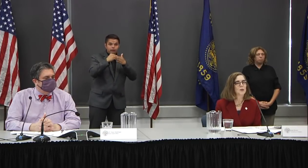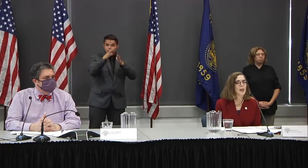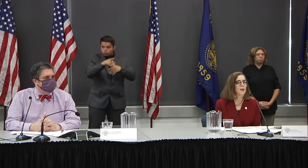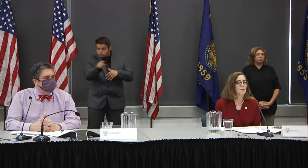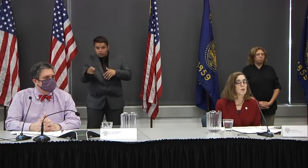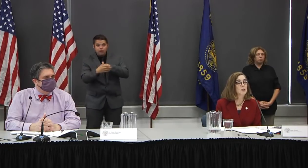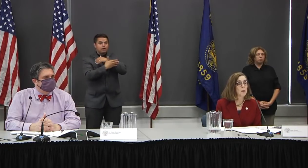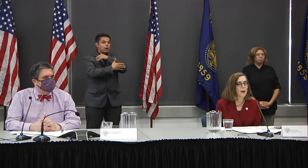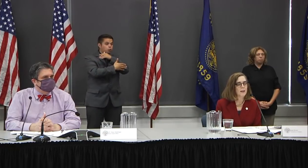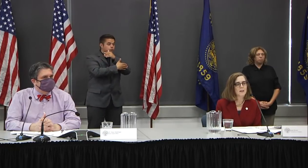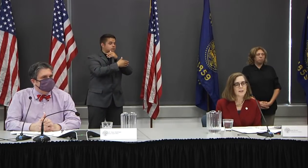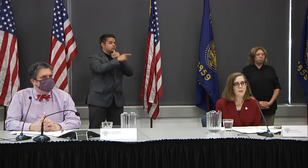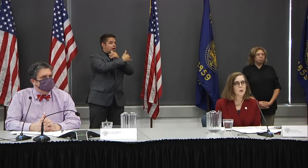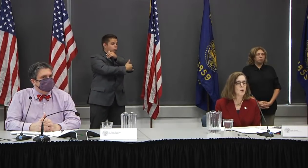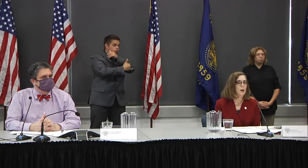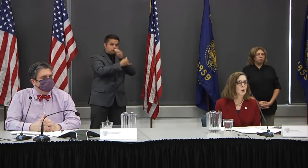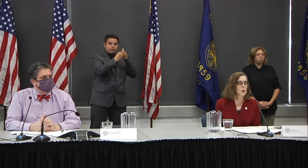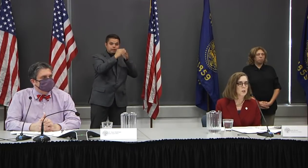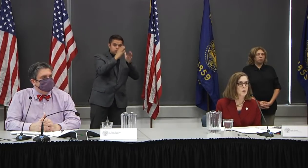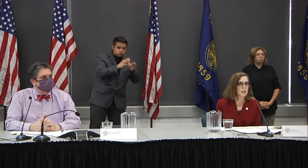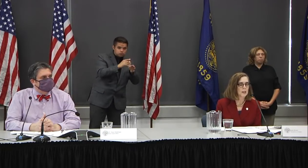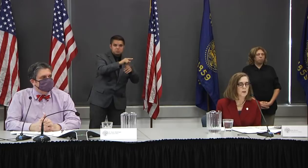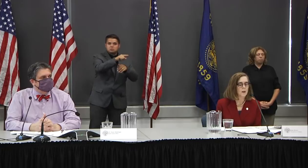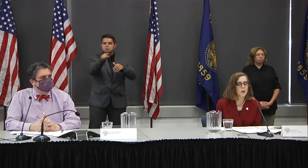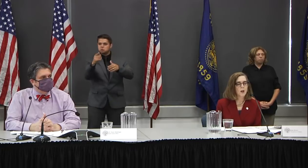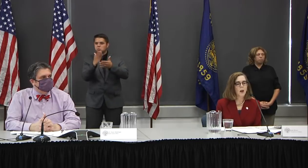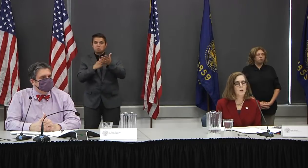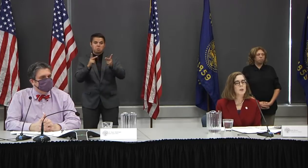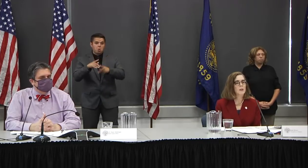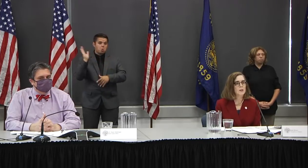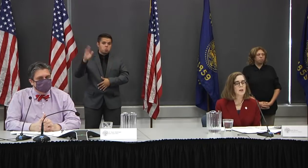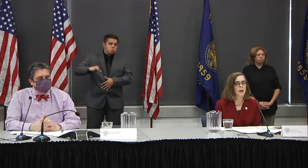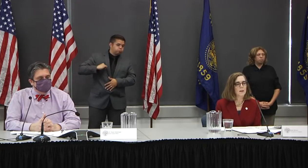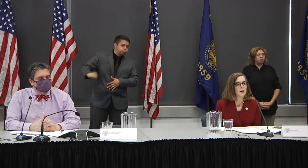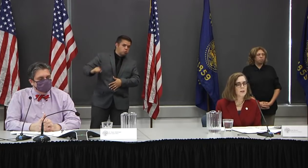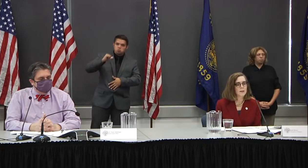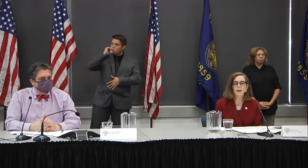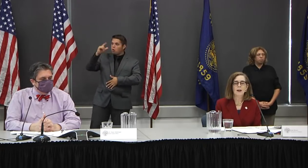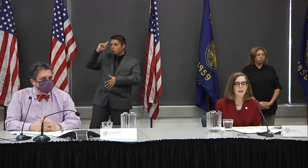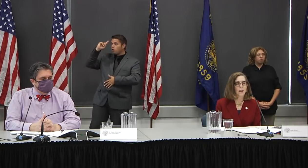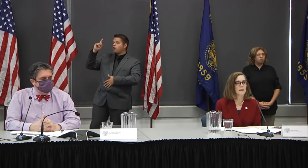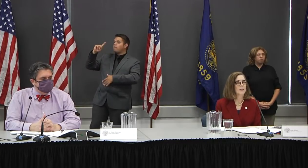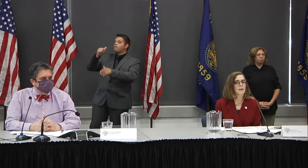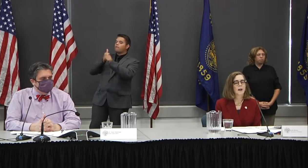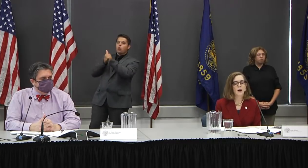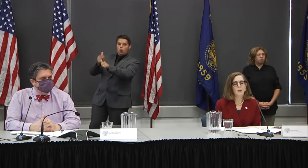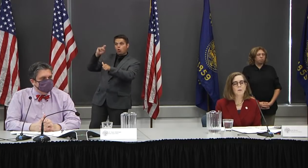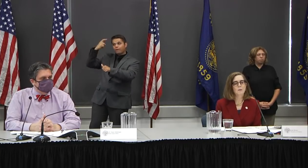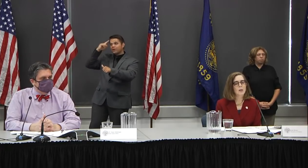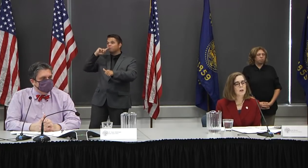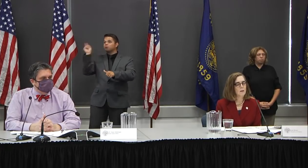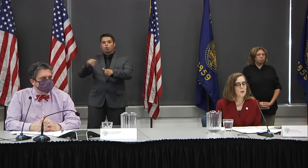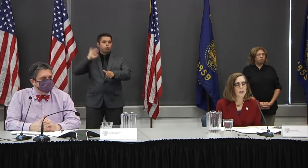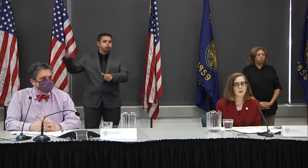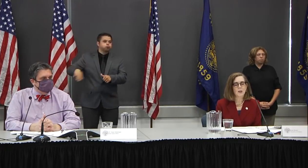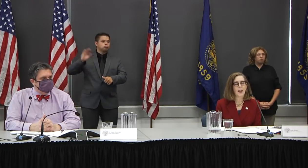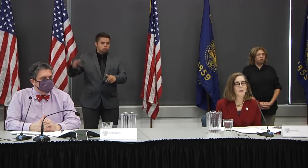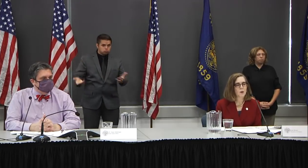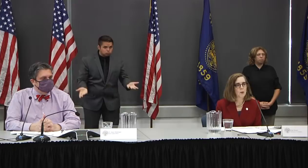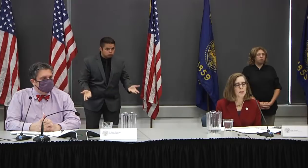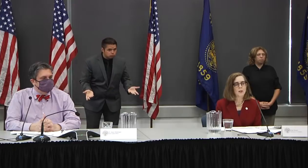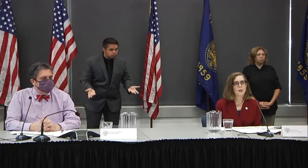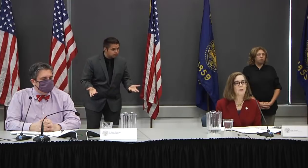elected leaders have pushed back and said they're not going to adhere to these guidelines. Again, we